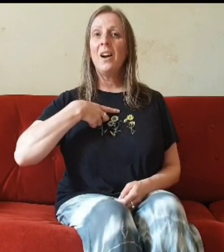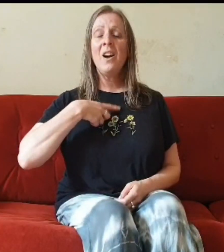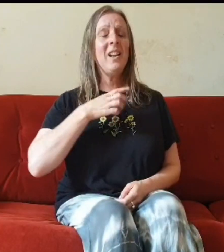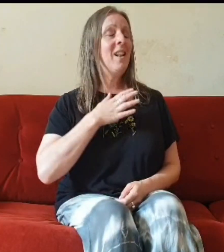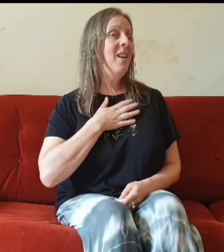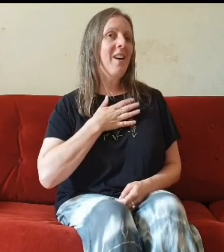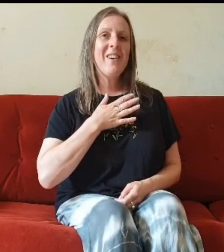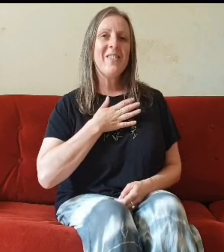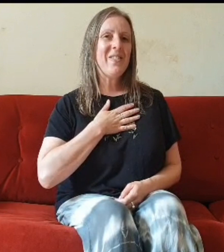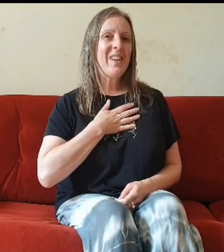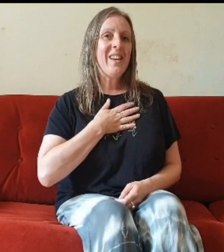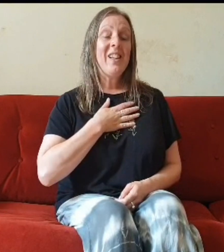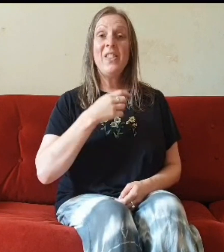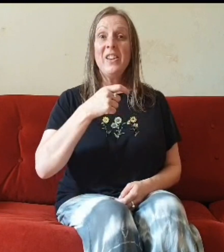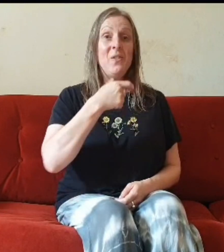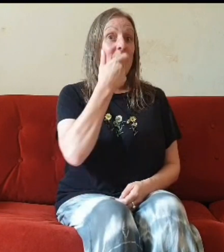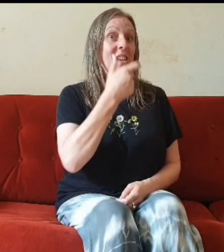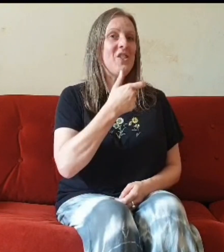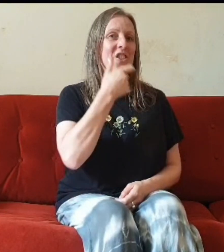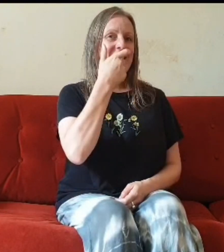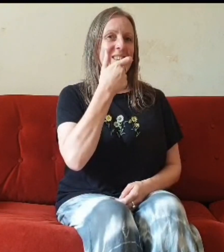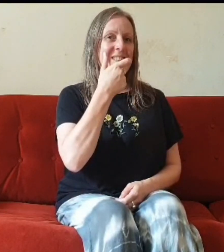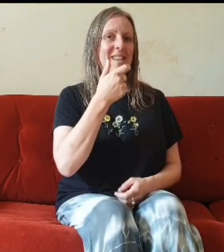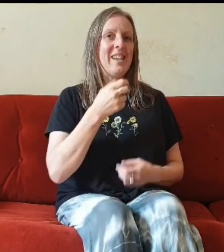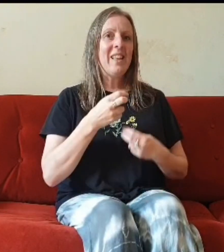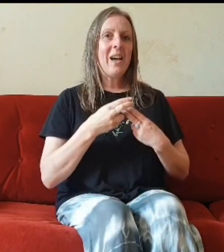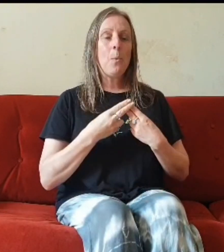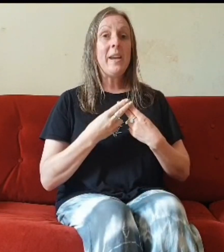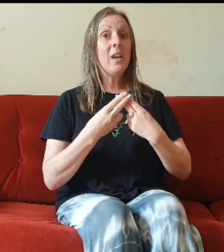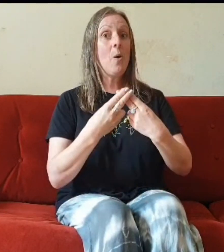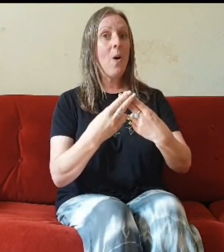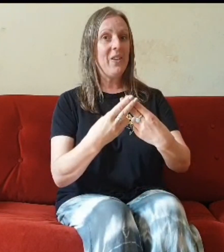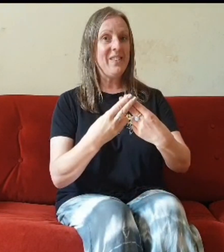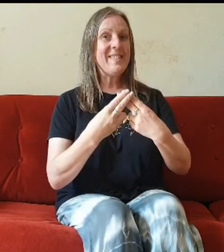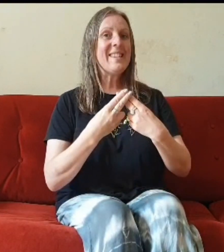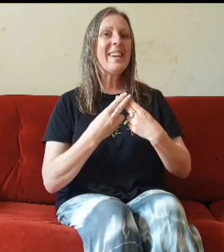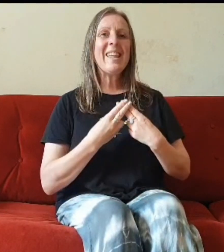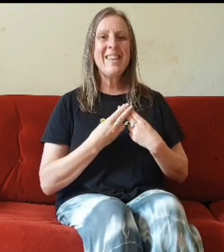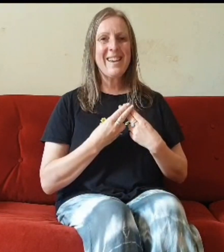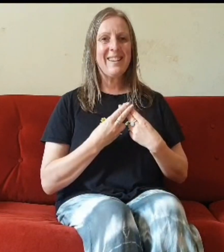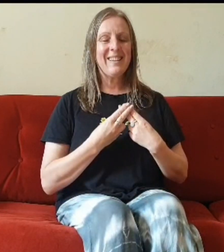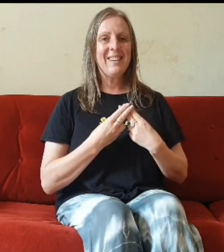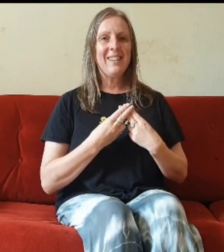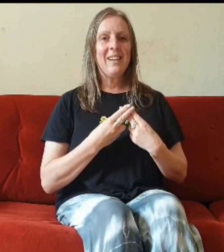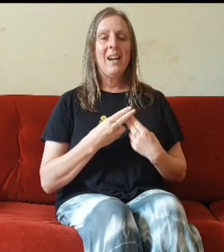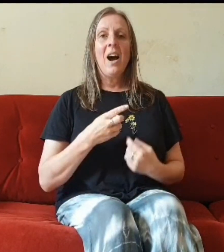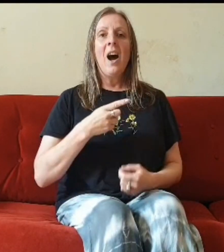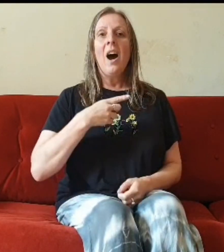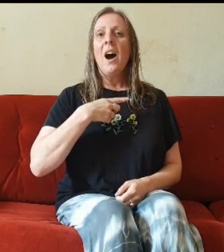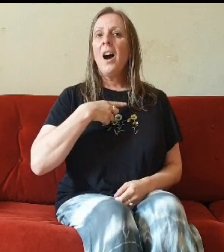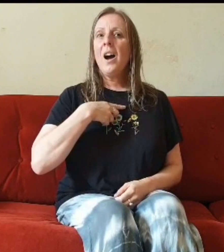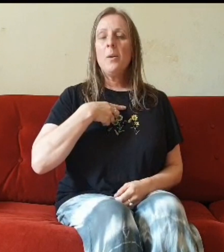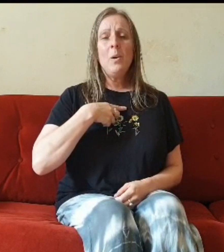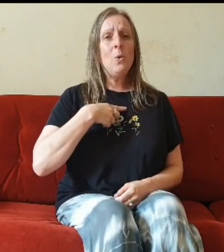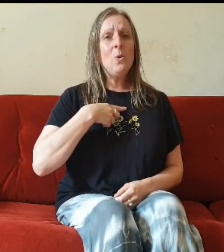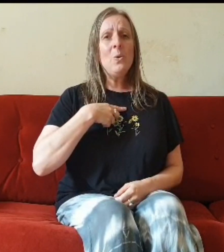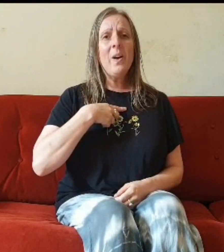I love the adventures that we go on together. I will